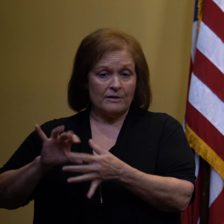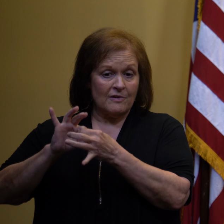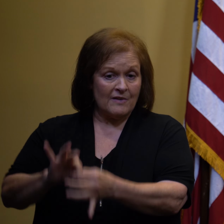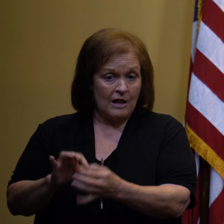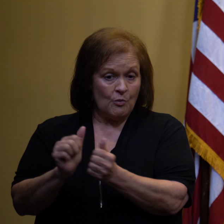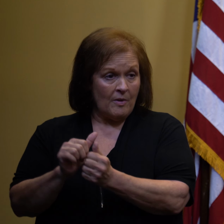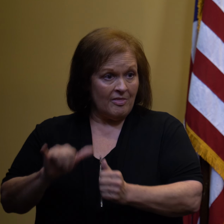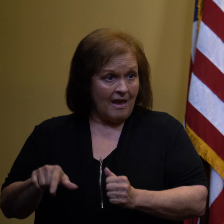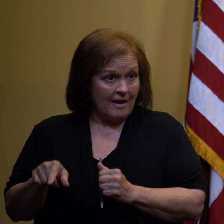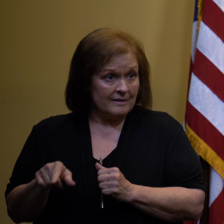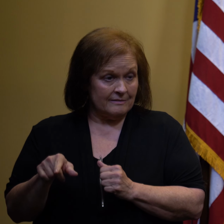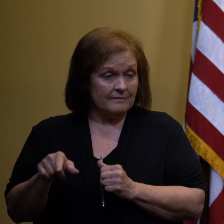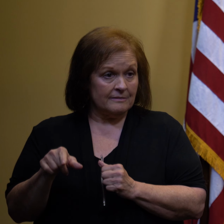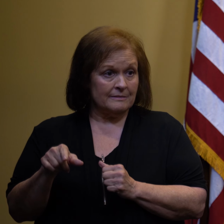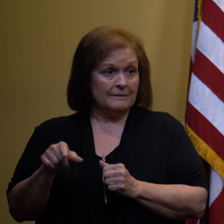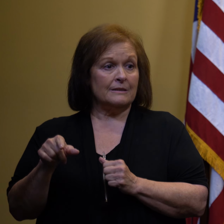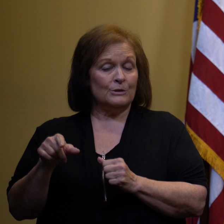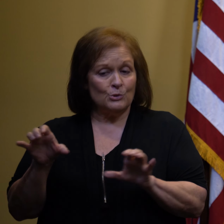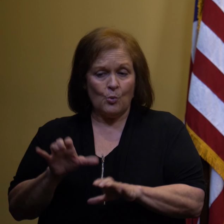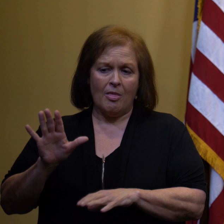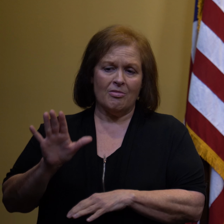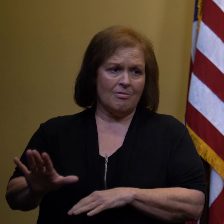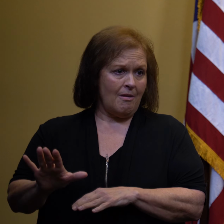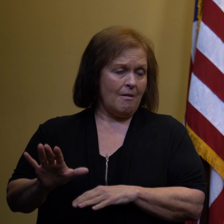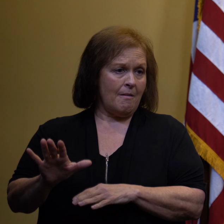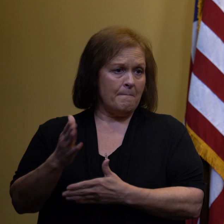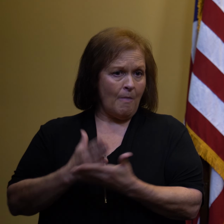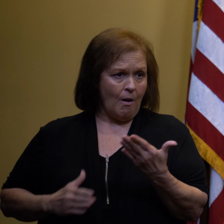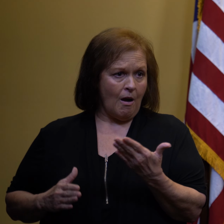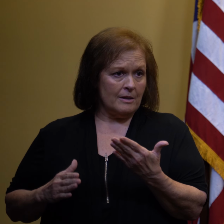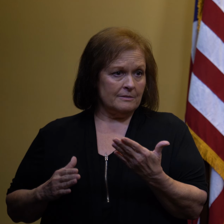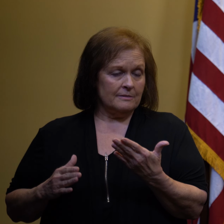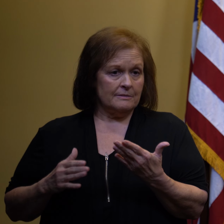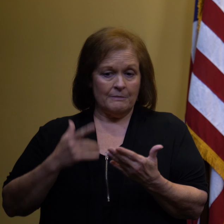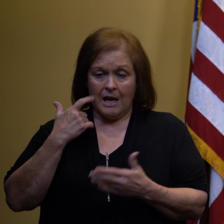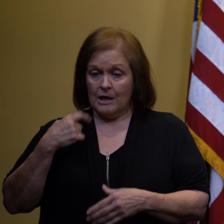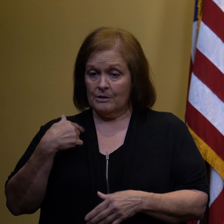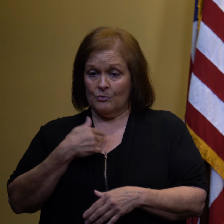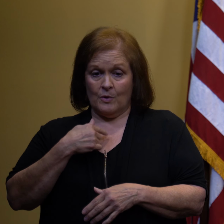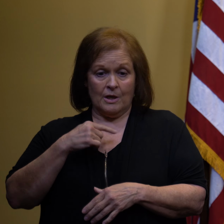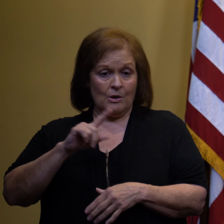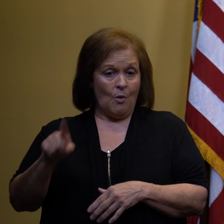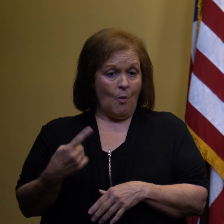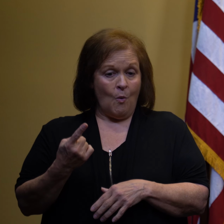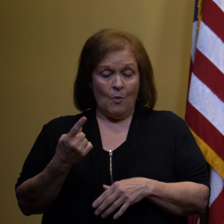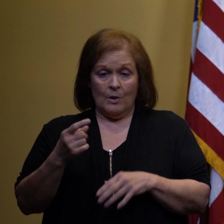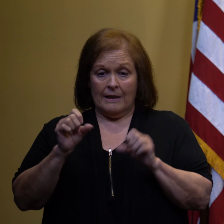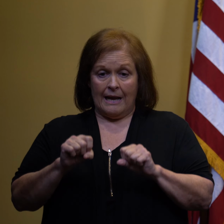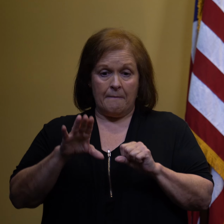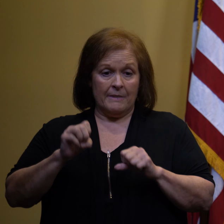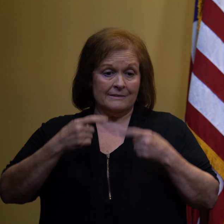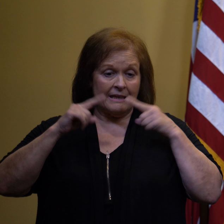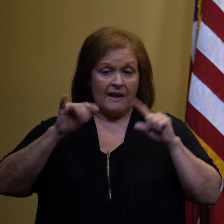associated with it, doing its part, because we're only as effective, as our ability to